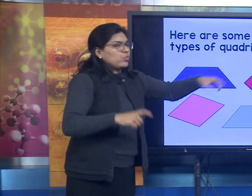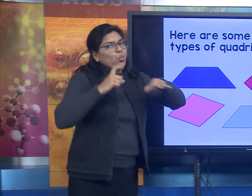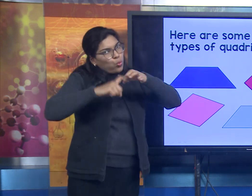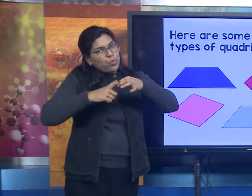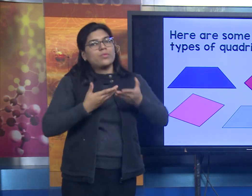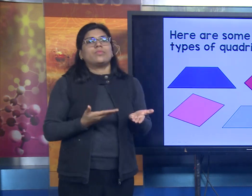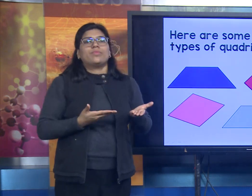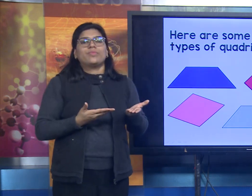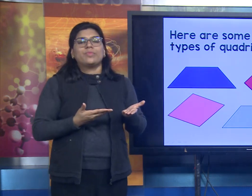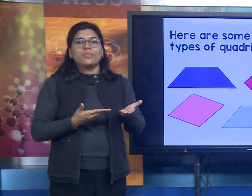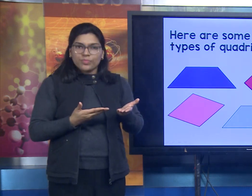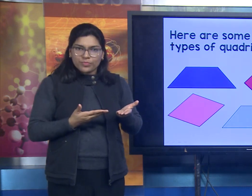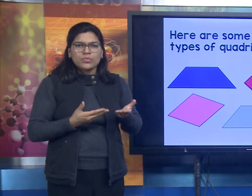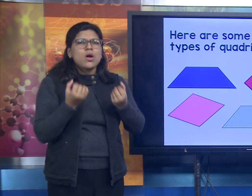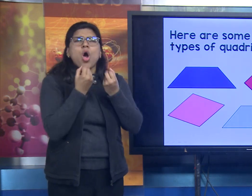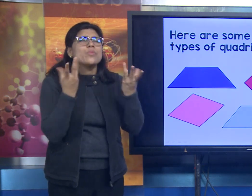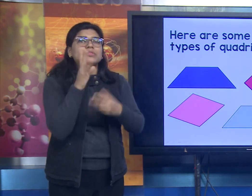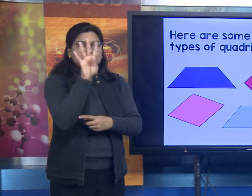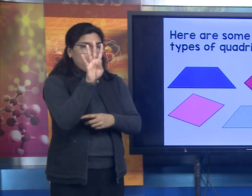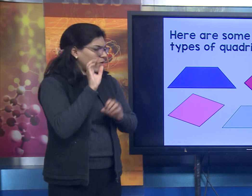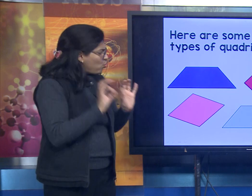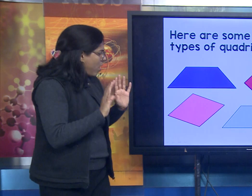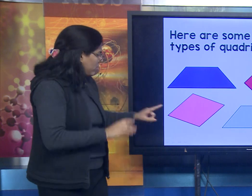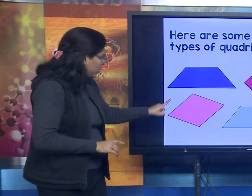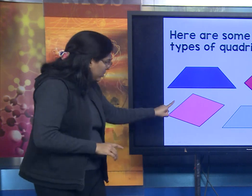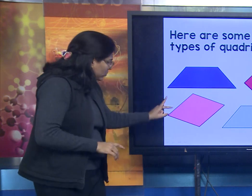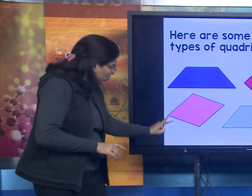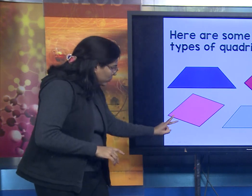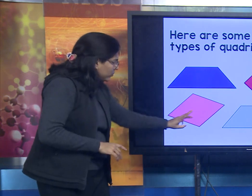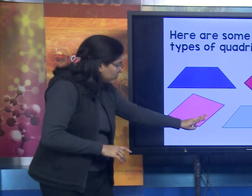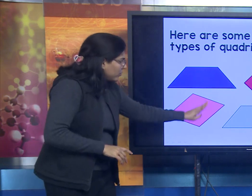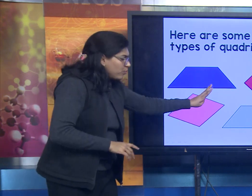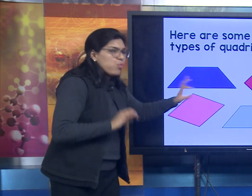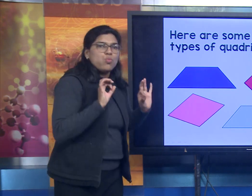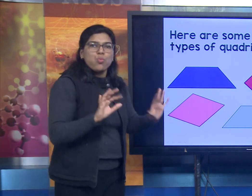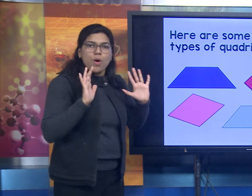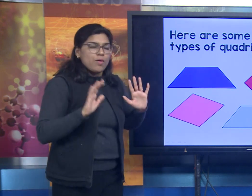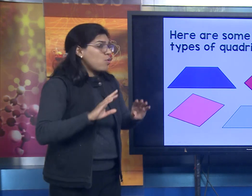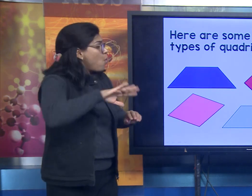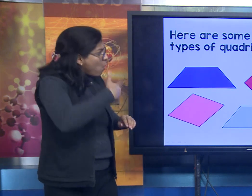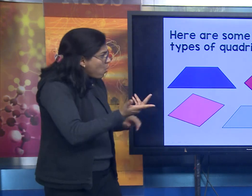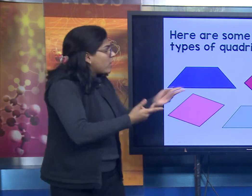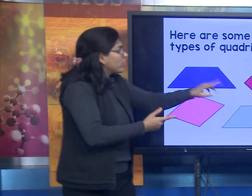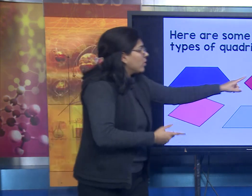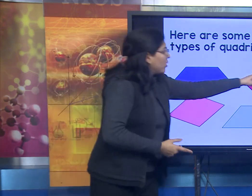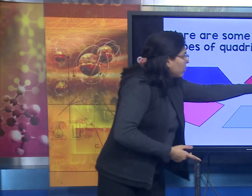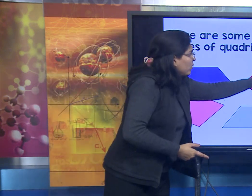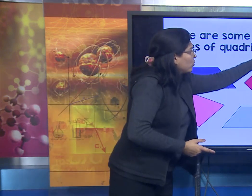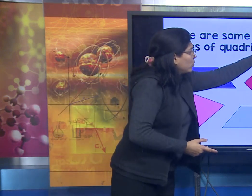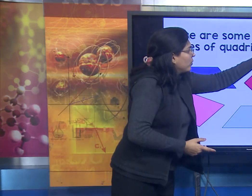All these images which has four sides, they all are called as quadrilateral. See, this also has 1,